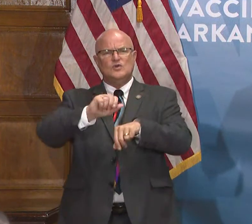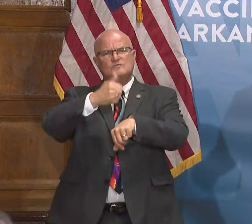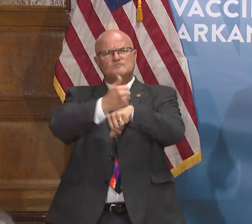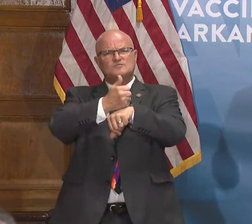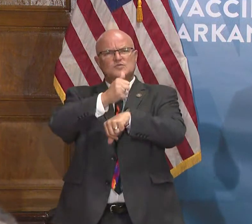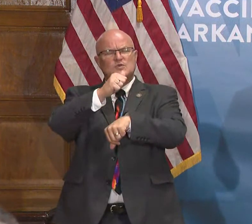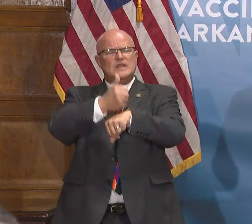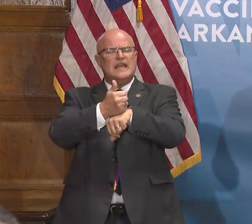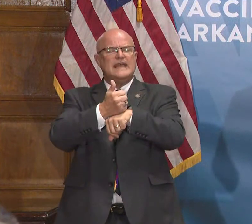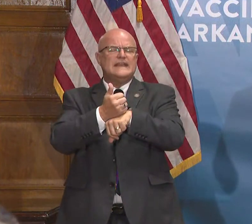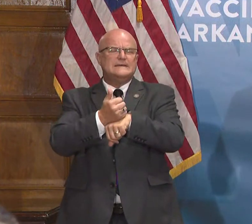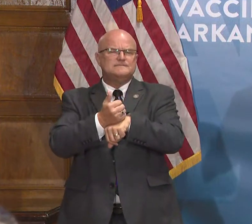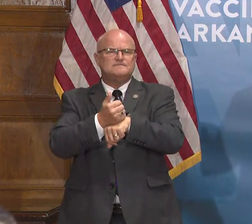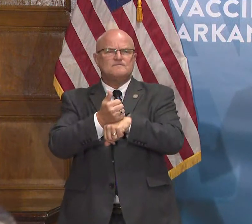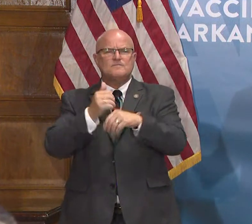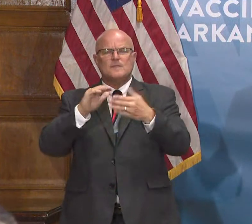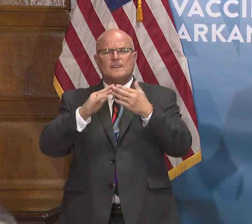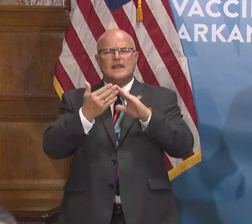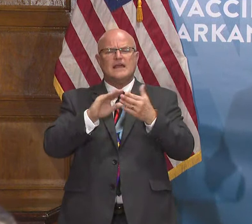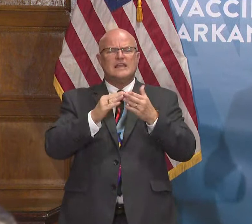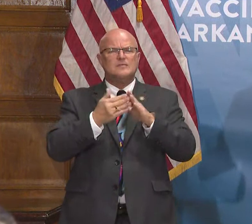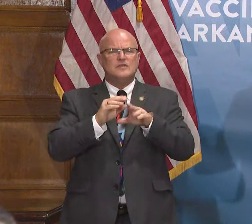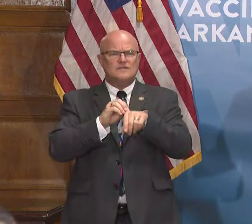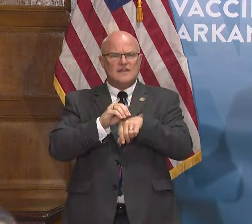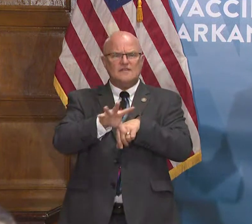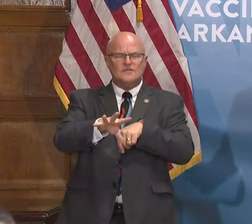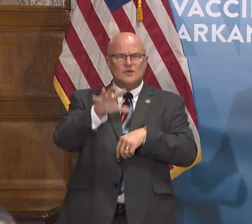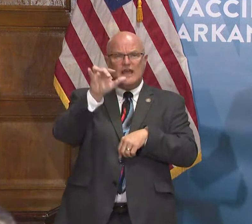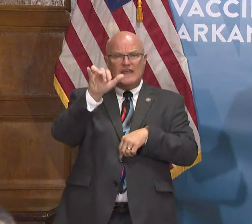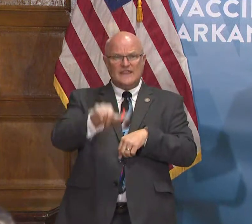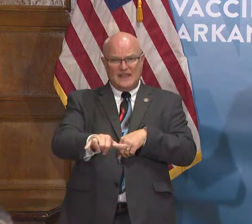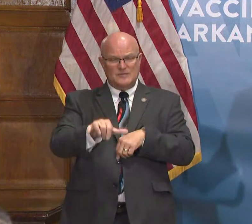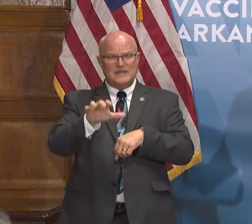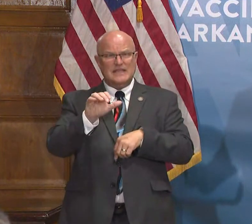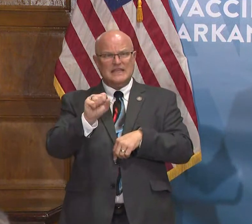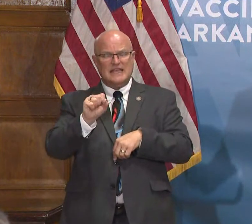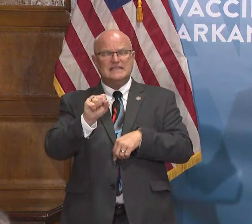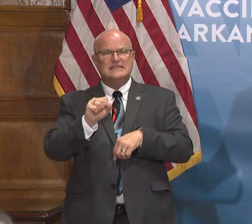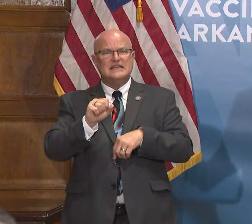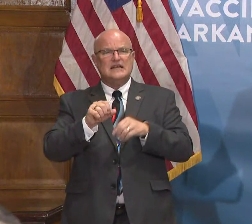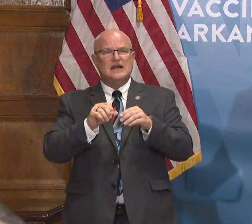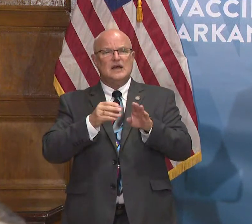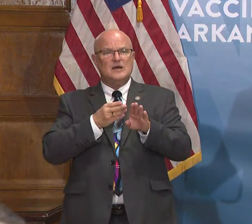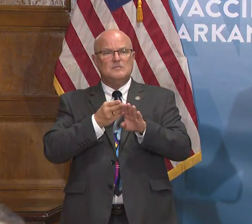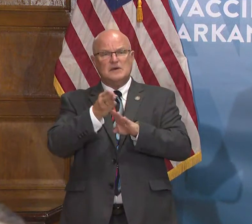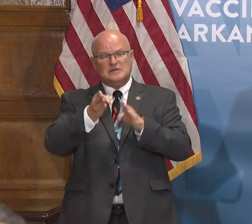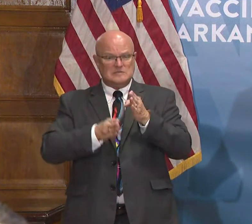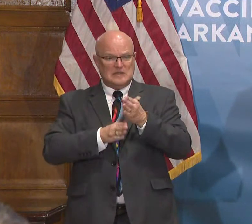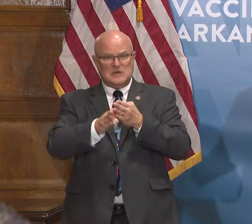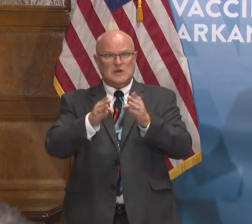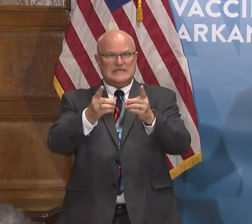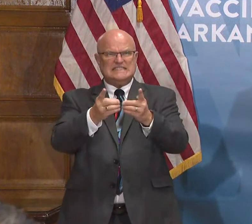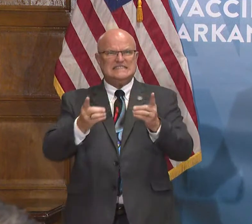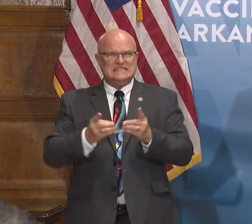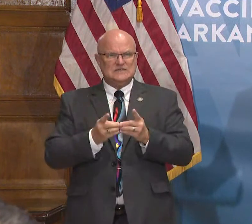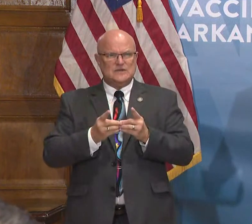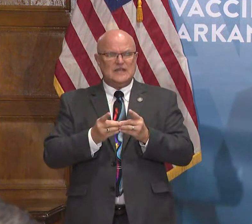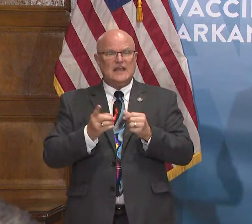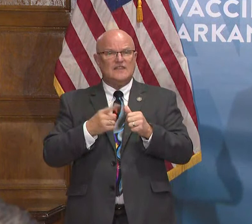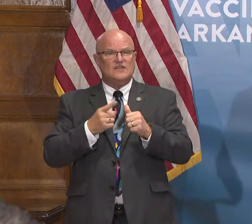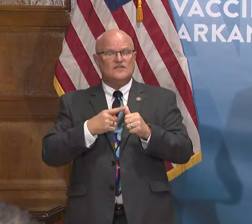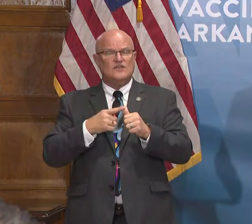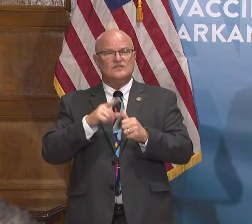create a community of influence, which would be in that case a majority-minority district, the first